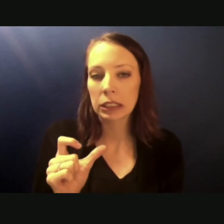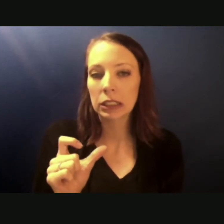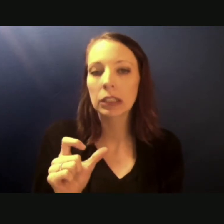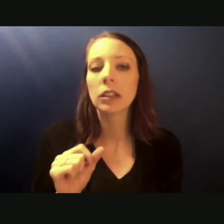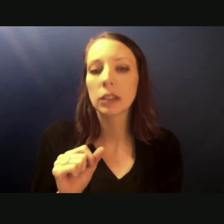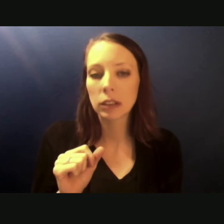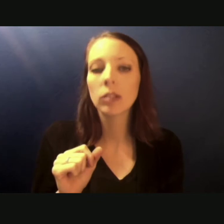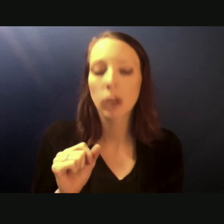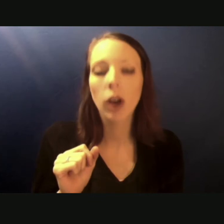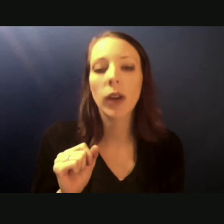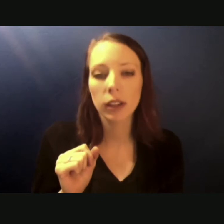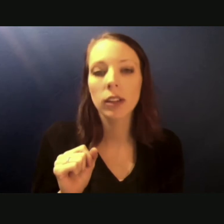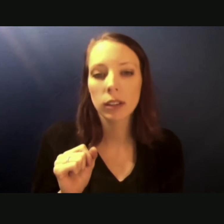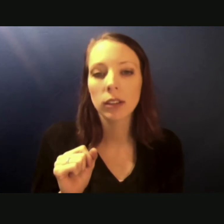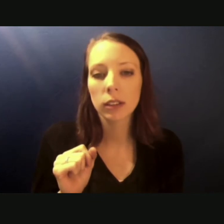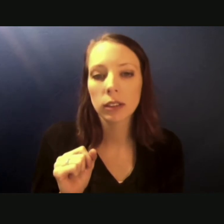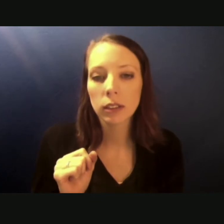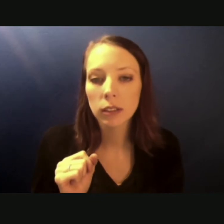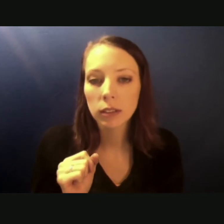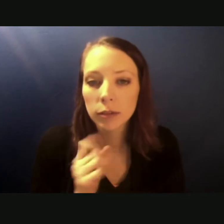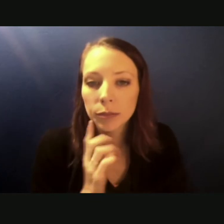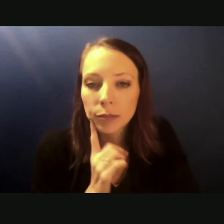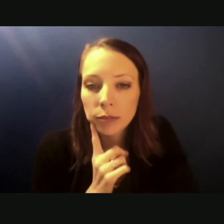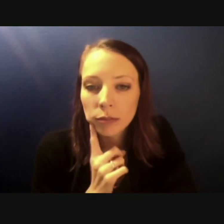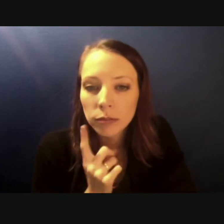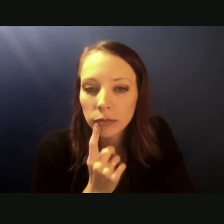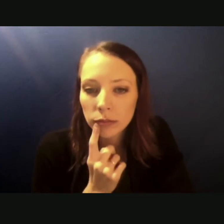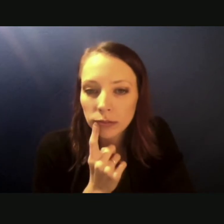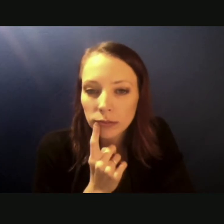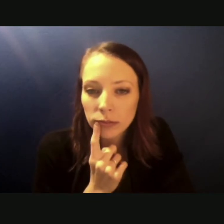of the mushroom. Okay. Go ahead and check that.